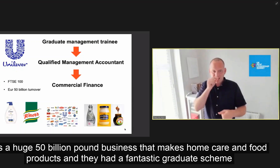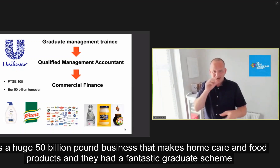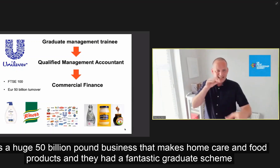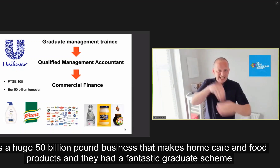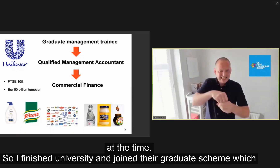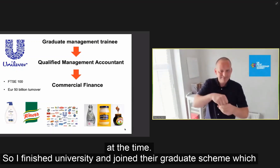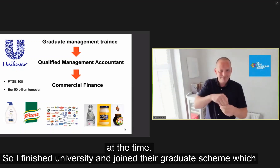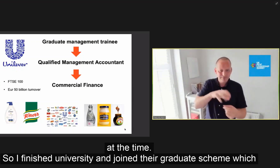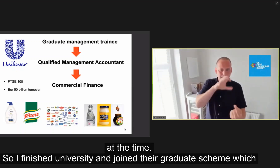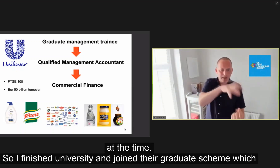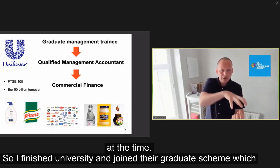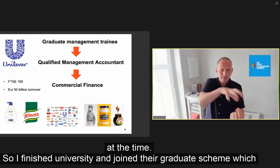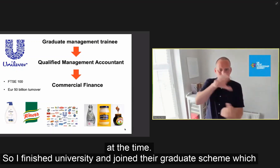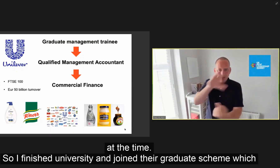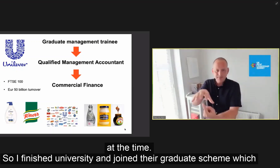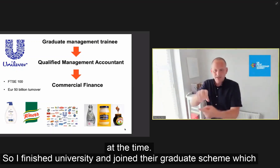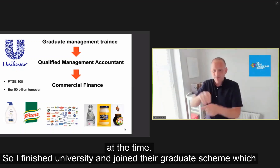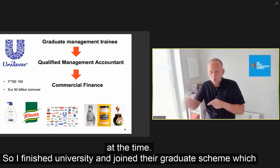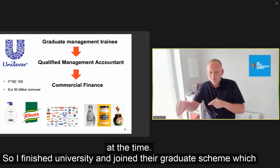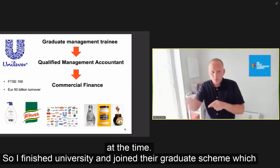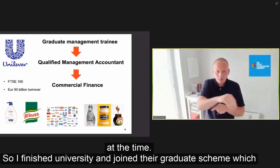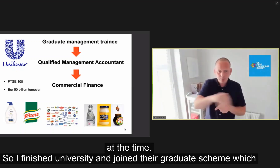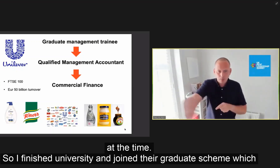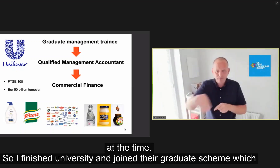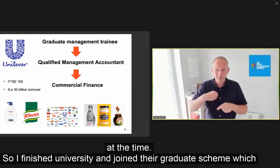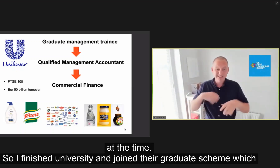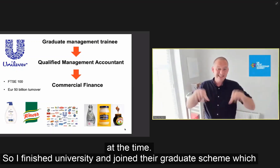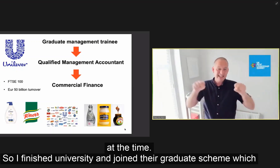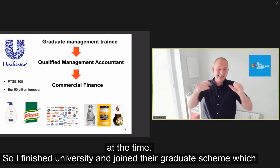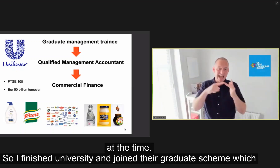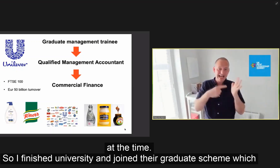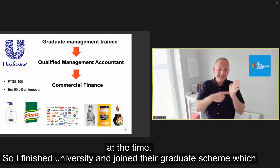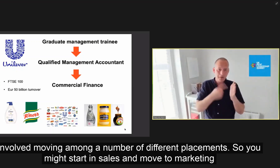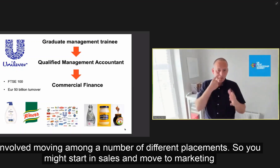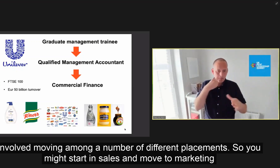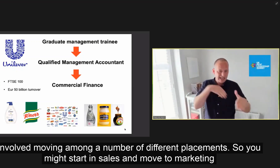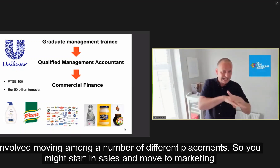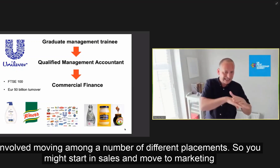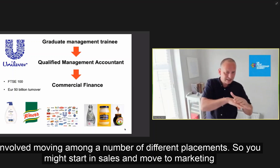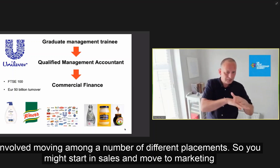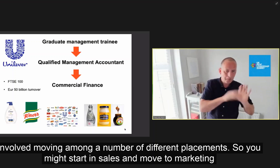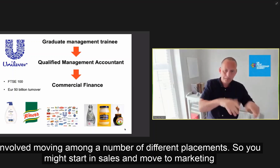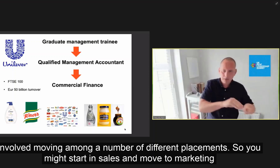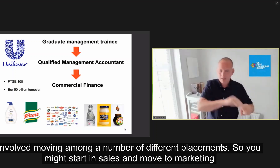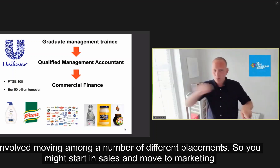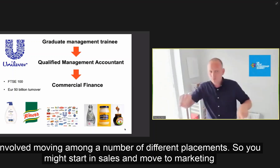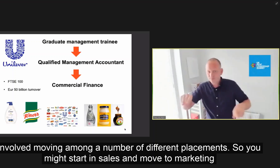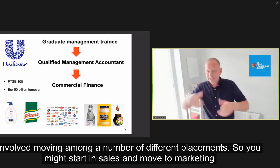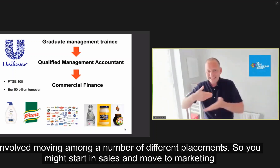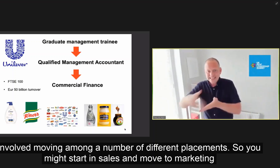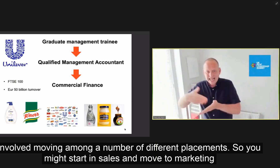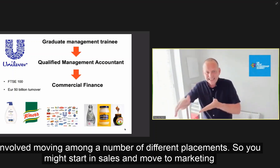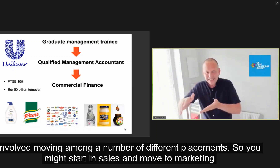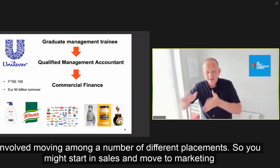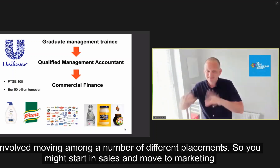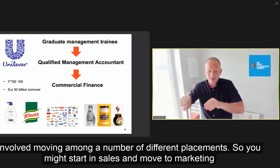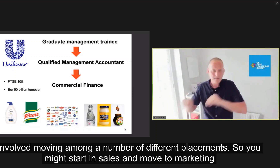time. So I finished university and joined their graduate scheme, which involves moving among a number of different placements. So you might start